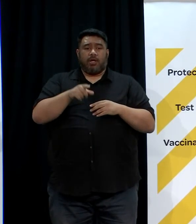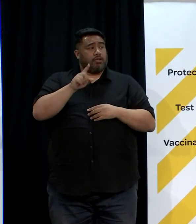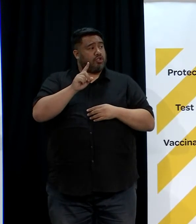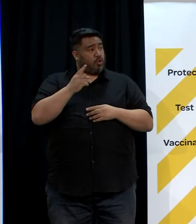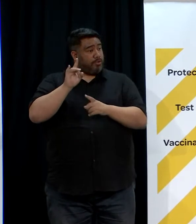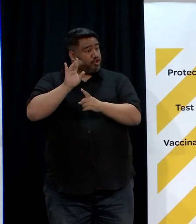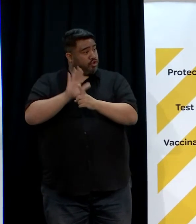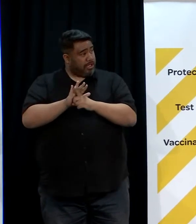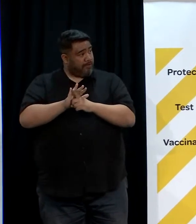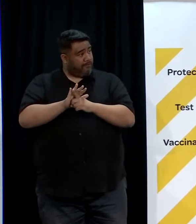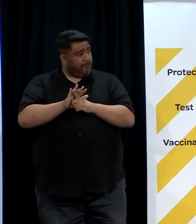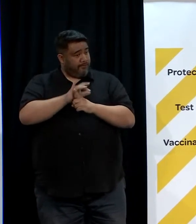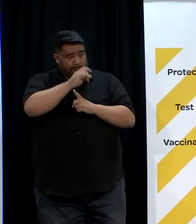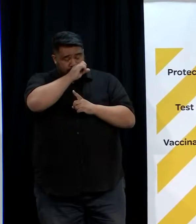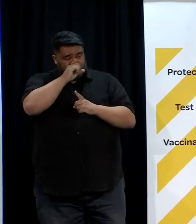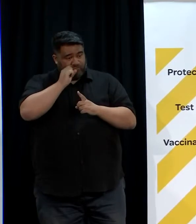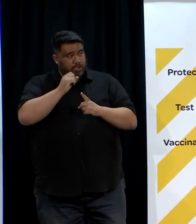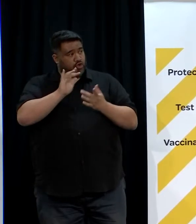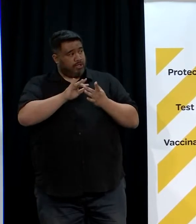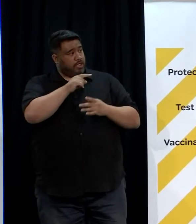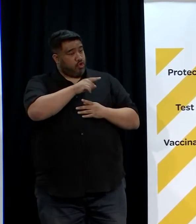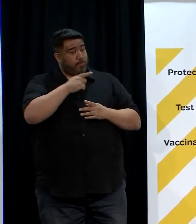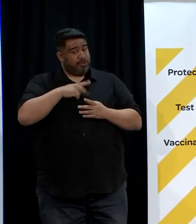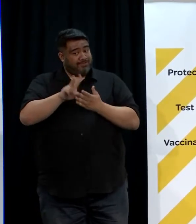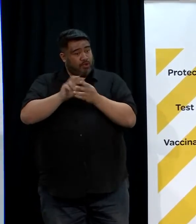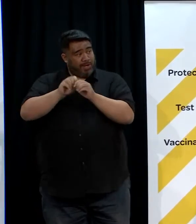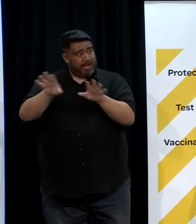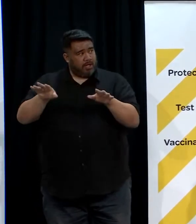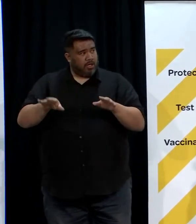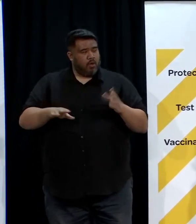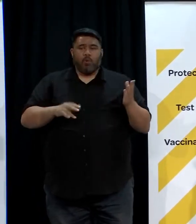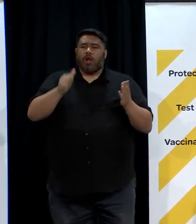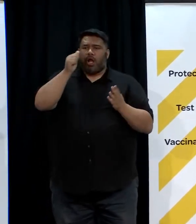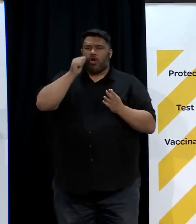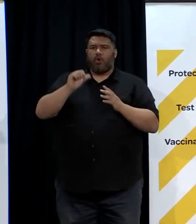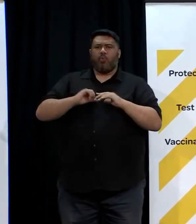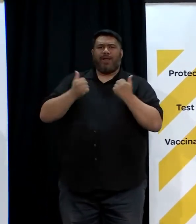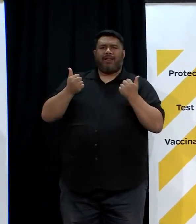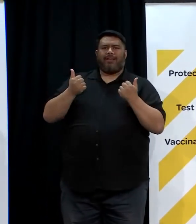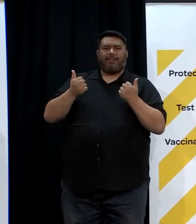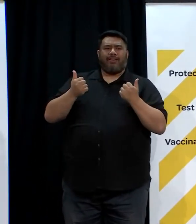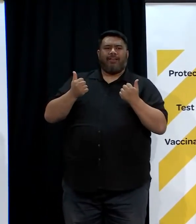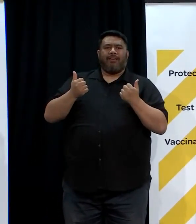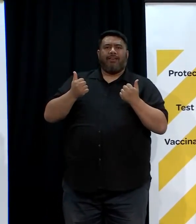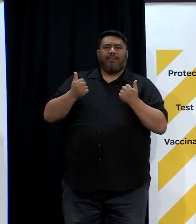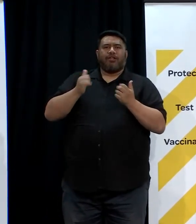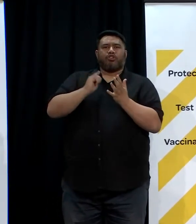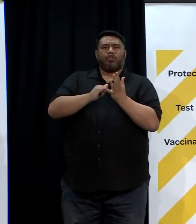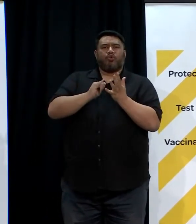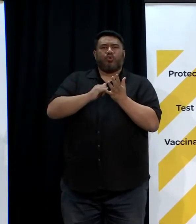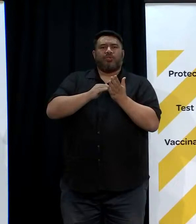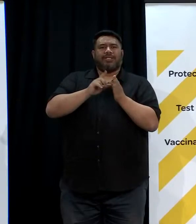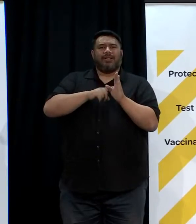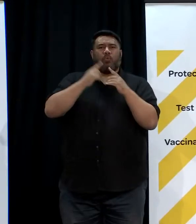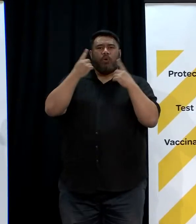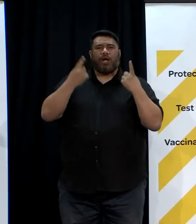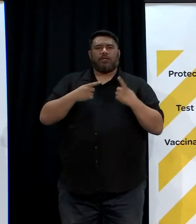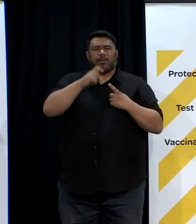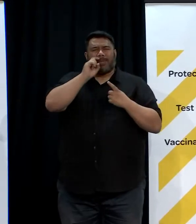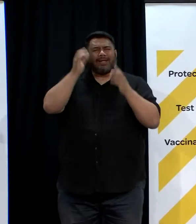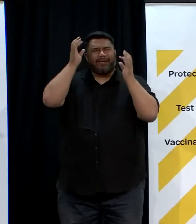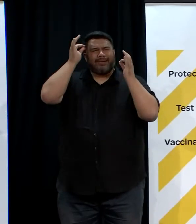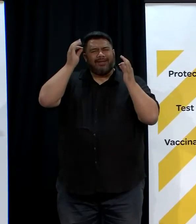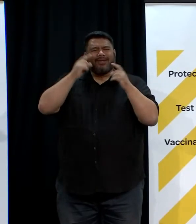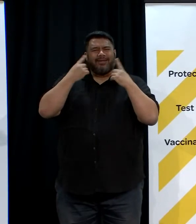out to you after the video was made public? Oh, I know Susie quite well, and like me, she